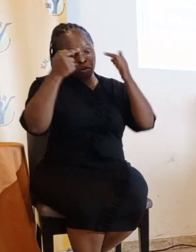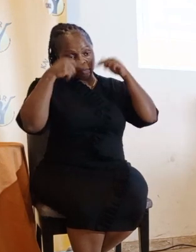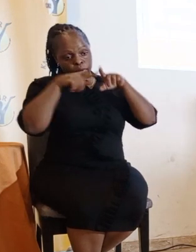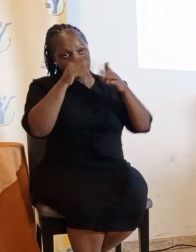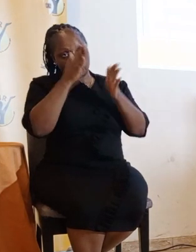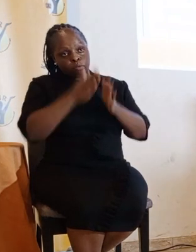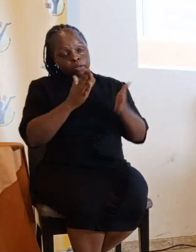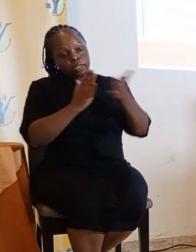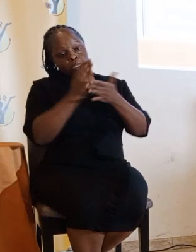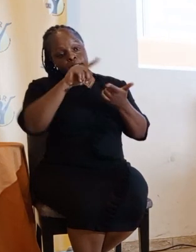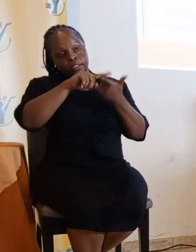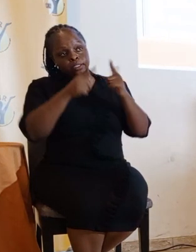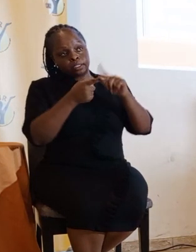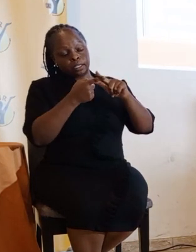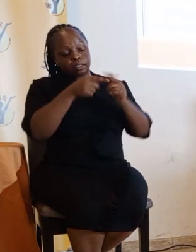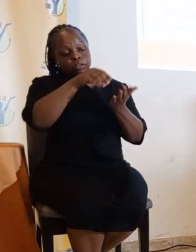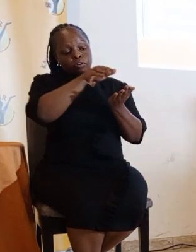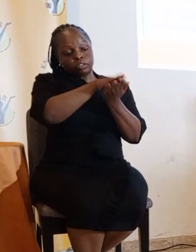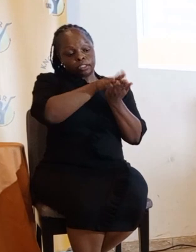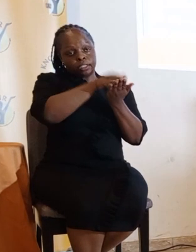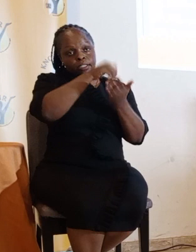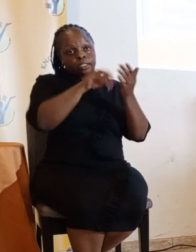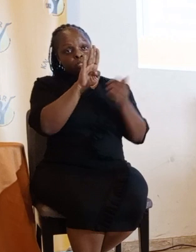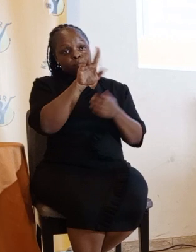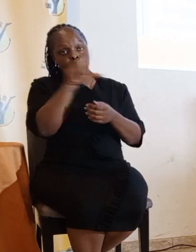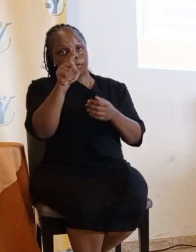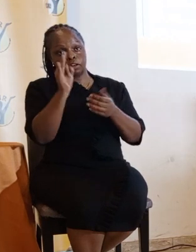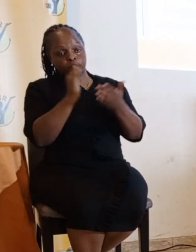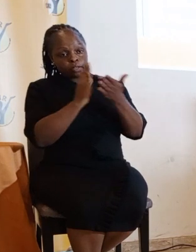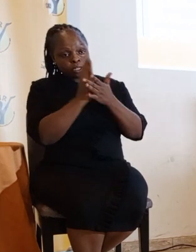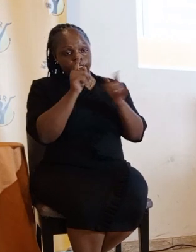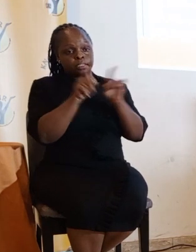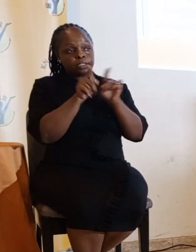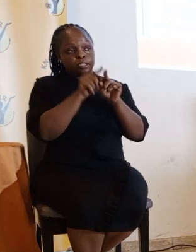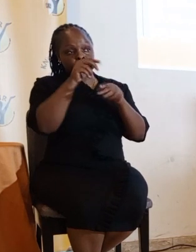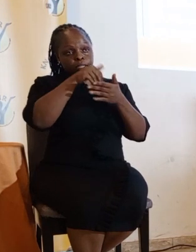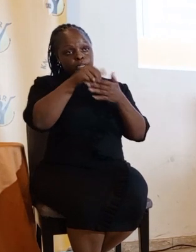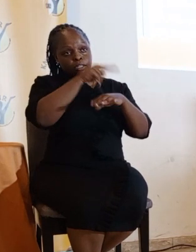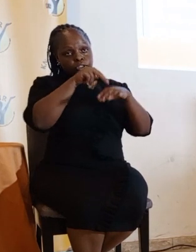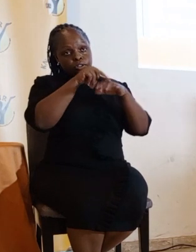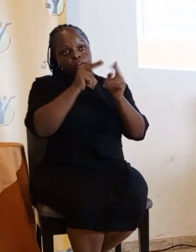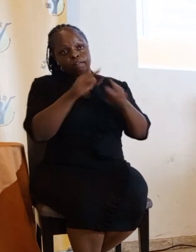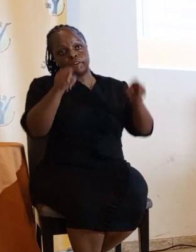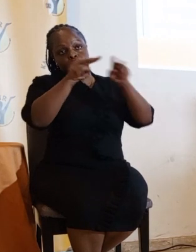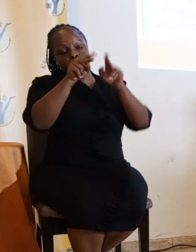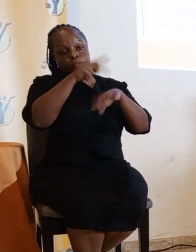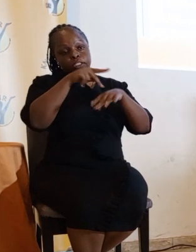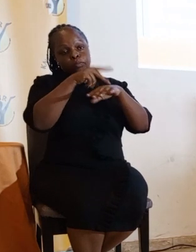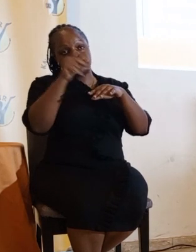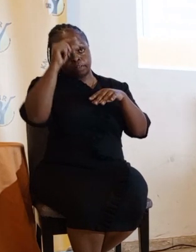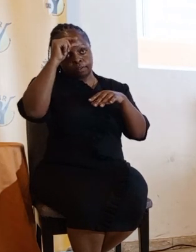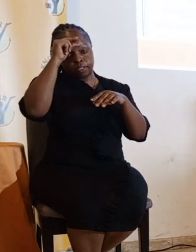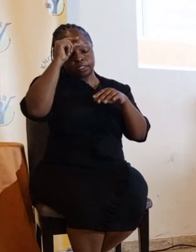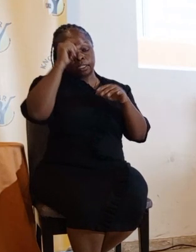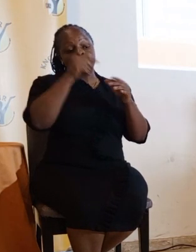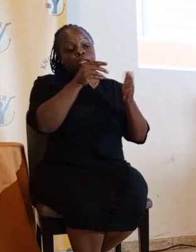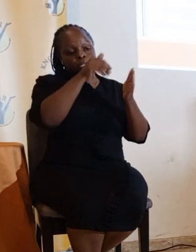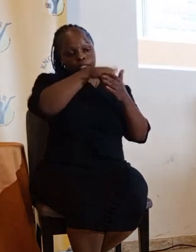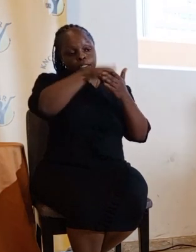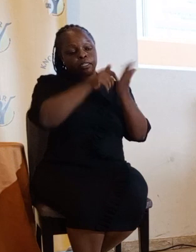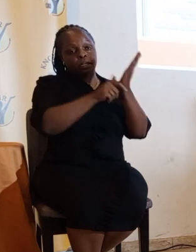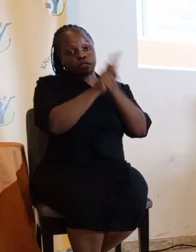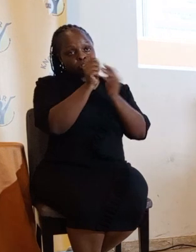human rights standards contained in the Bill of Rights, as well as in the national values and principles of governance enshrined in